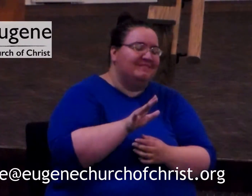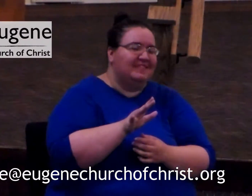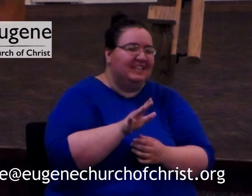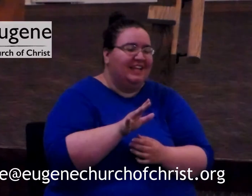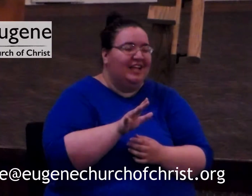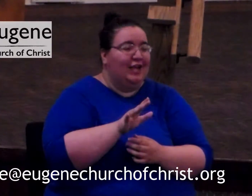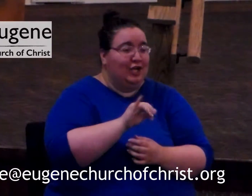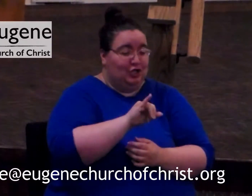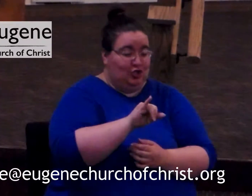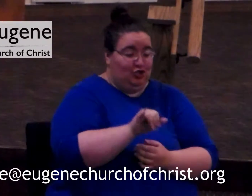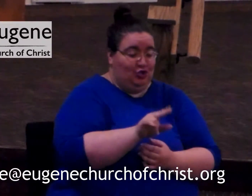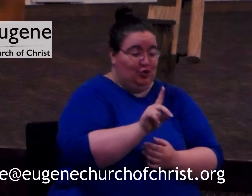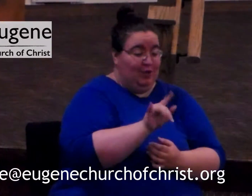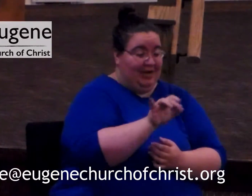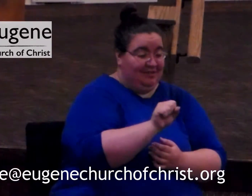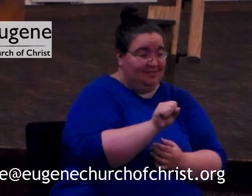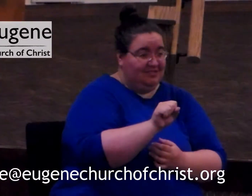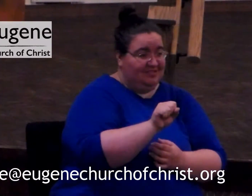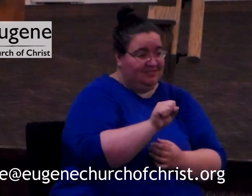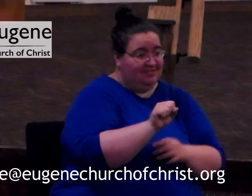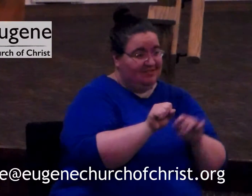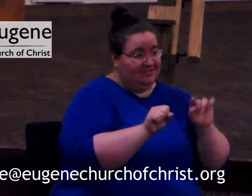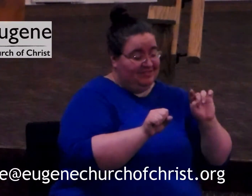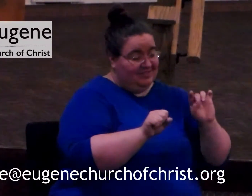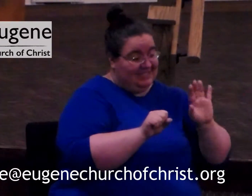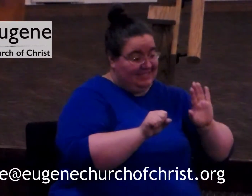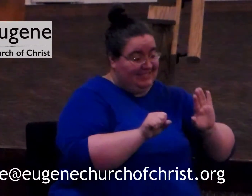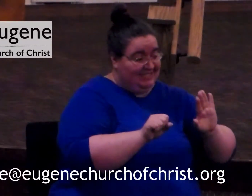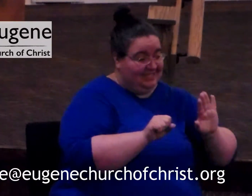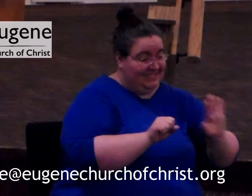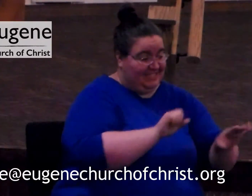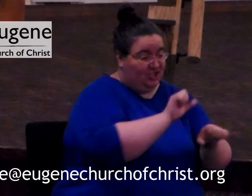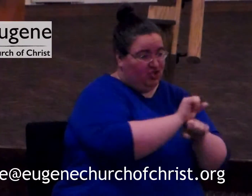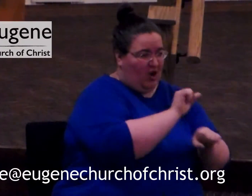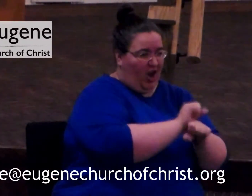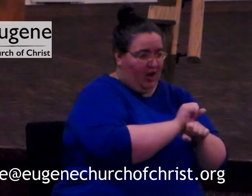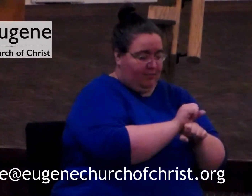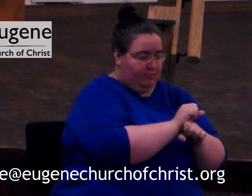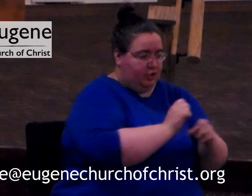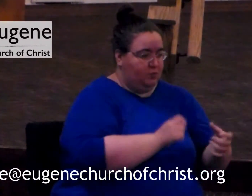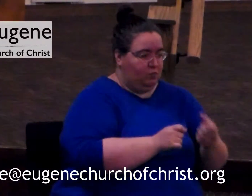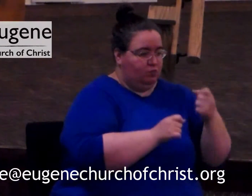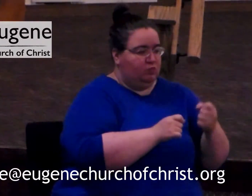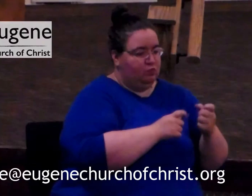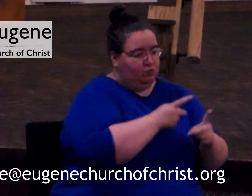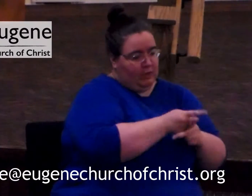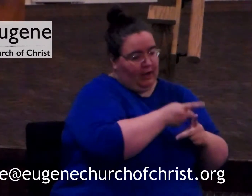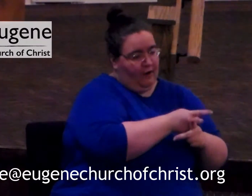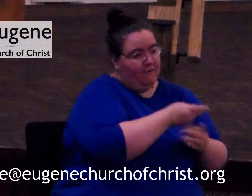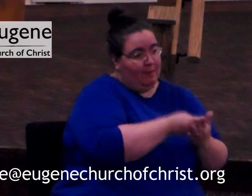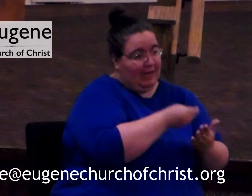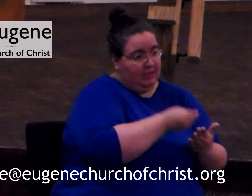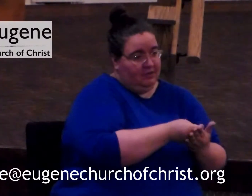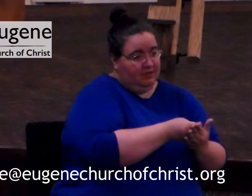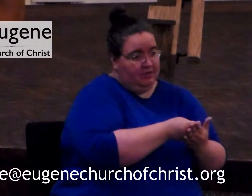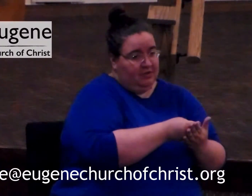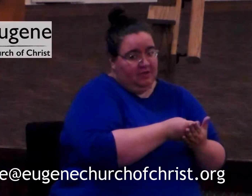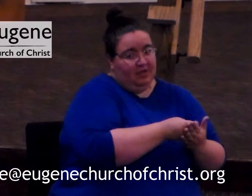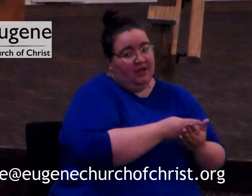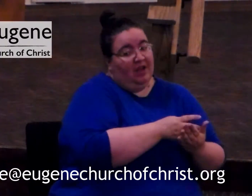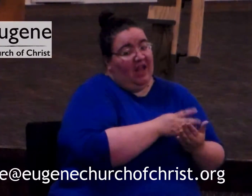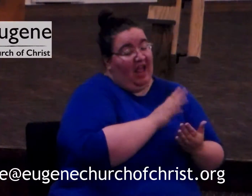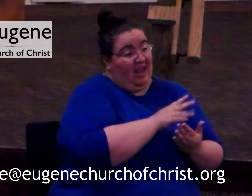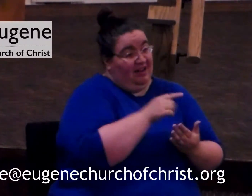Judas, who is the money keeper, and very dishonest, because we have this this moment here where he is described as